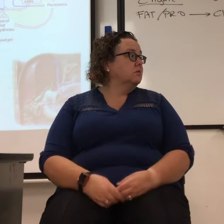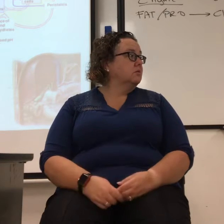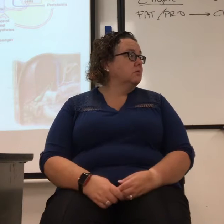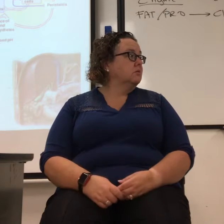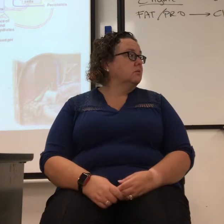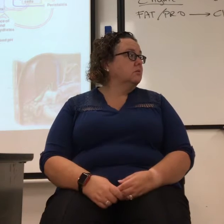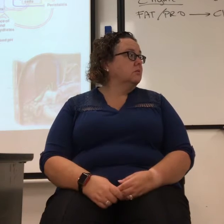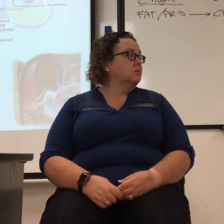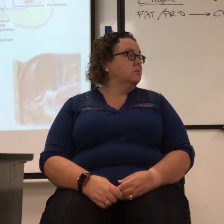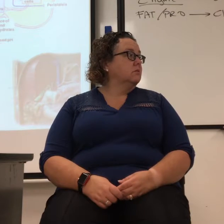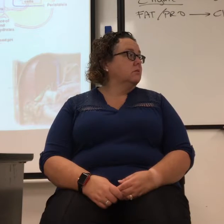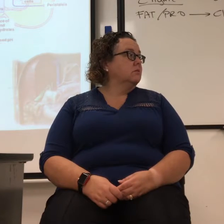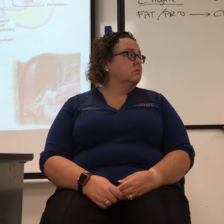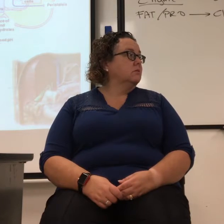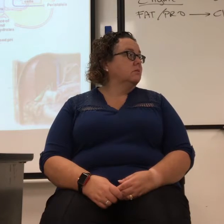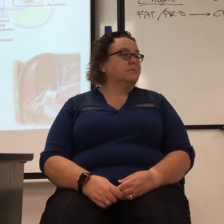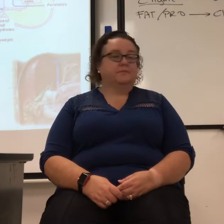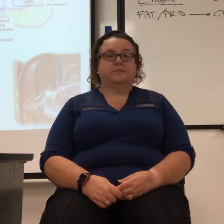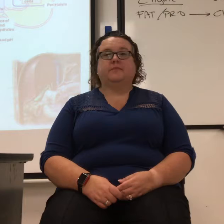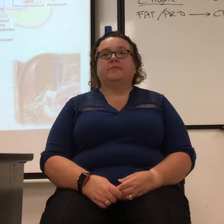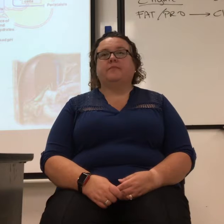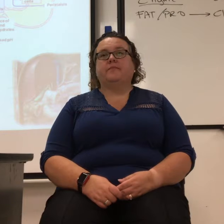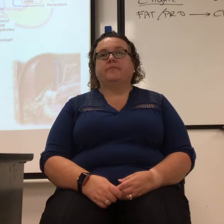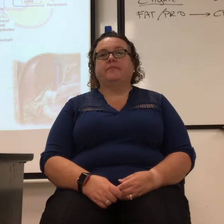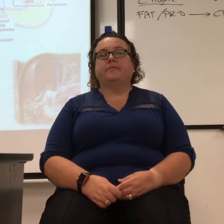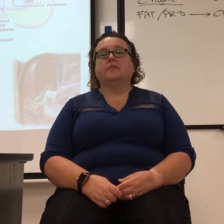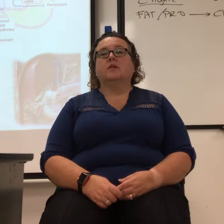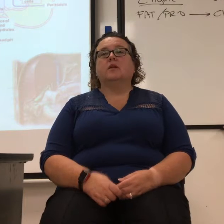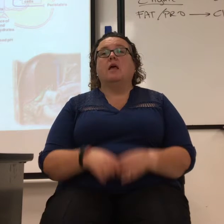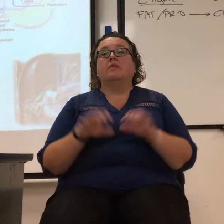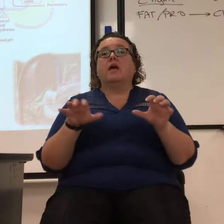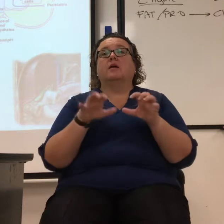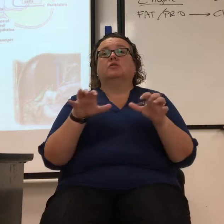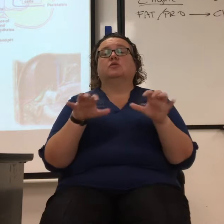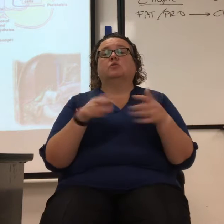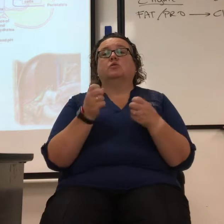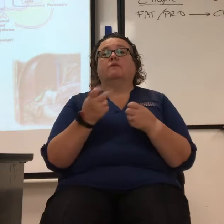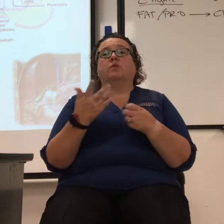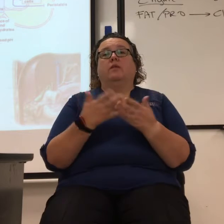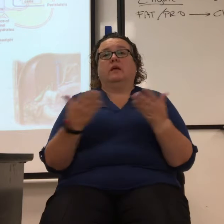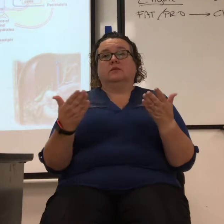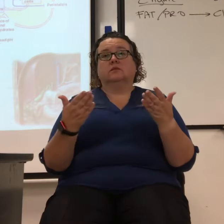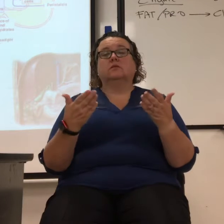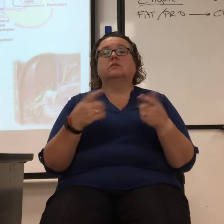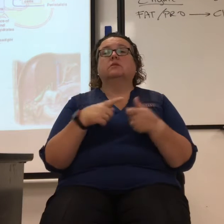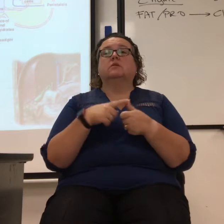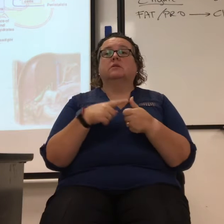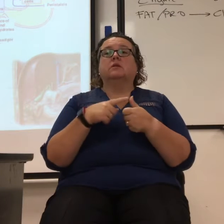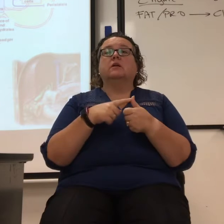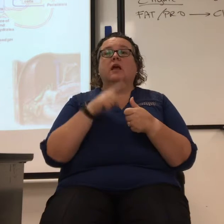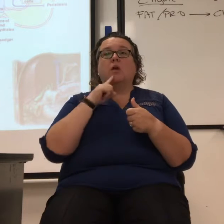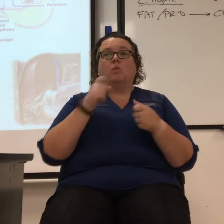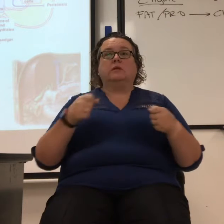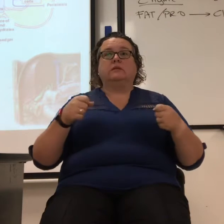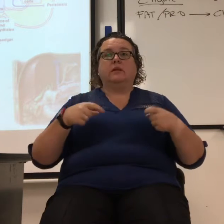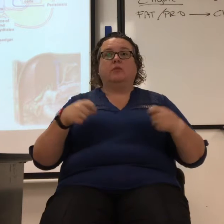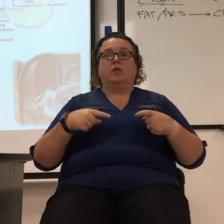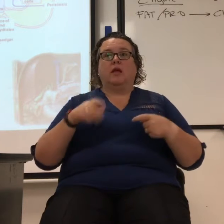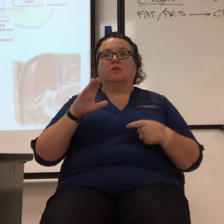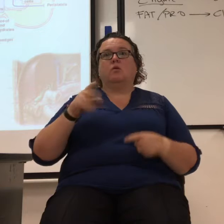And its action is it will do a couple of things, or a few things. It will stimulate the pancreas